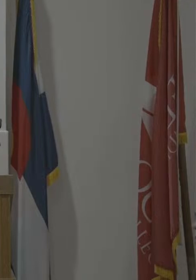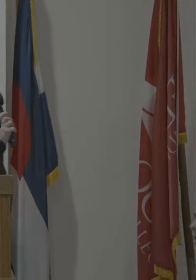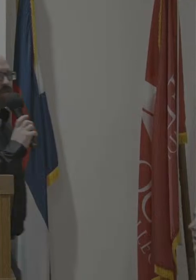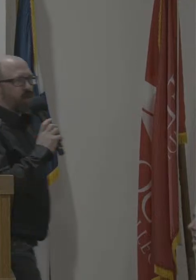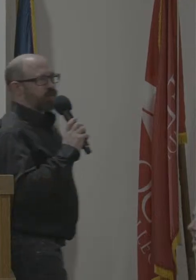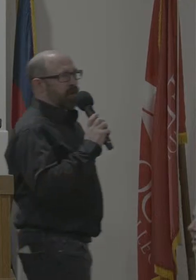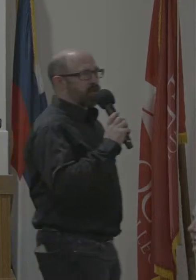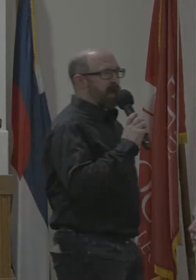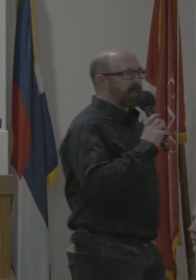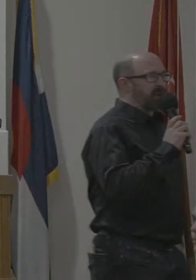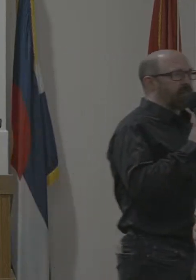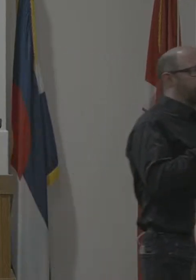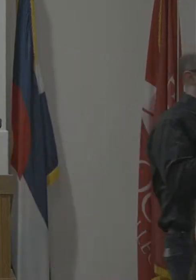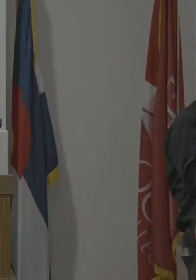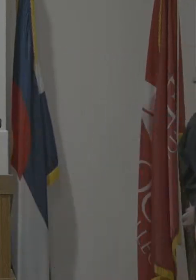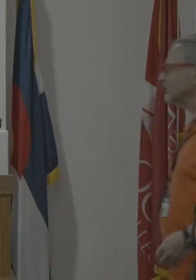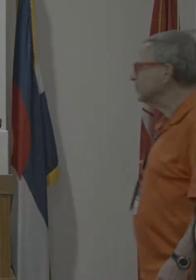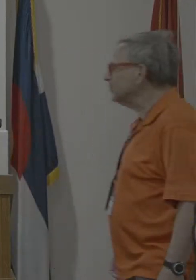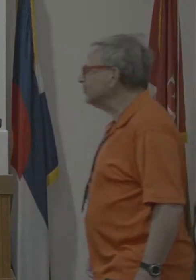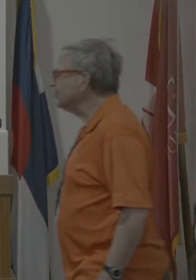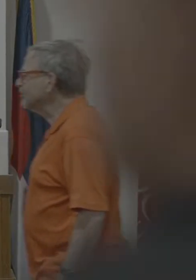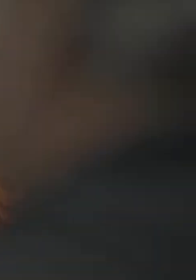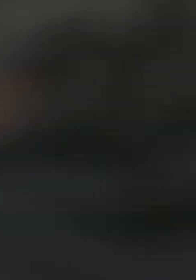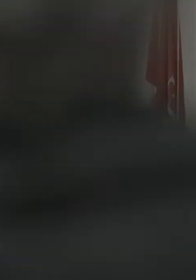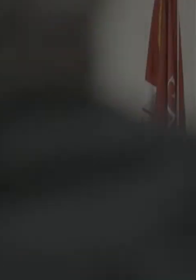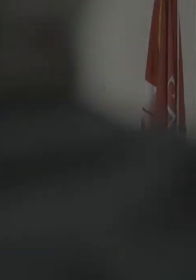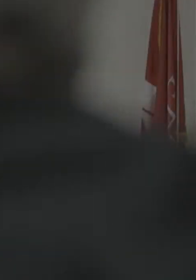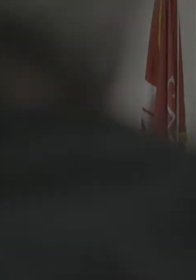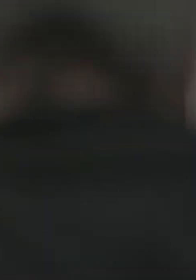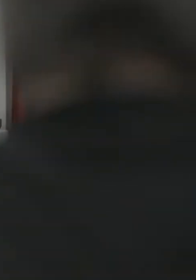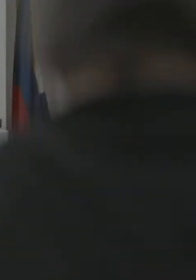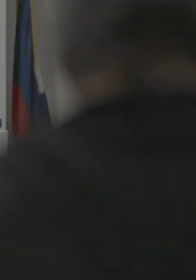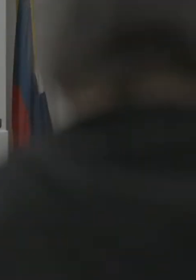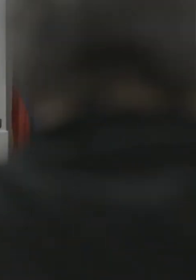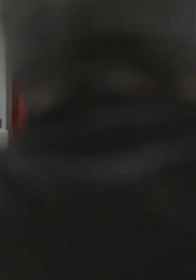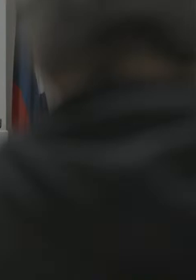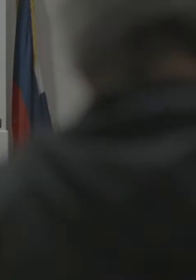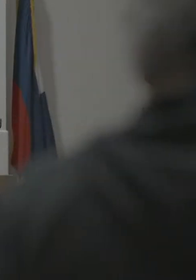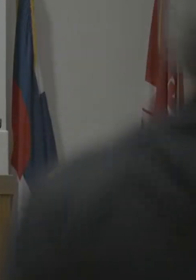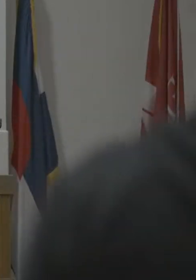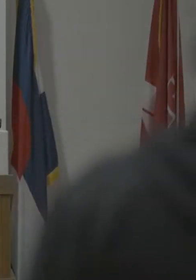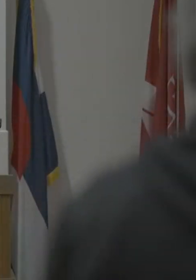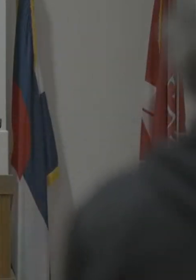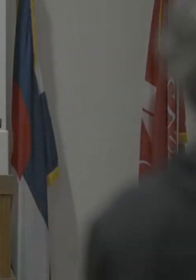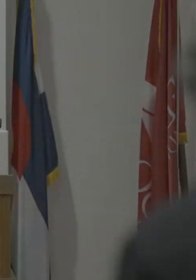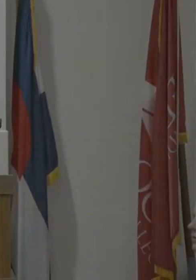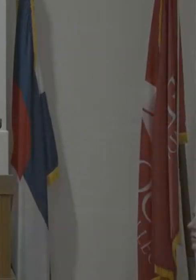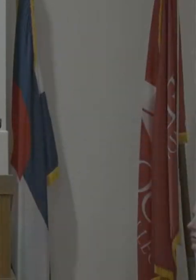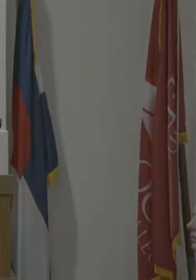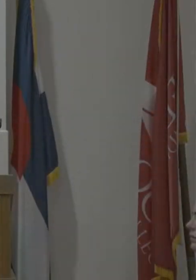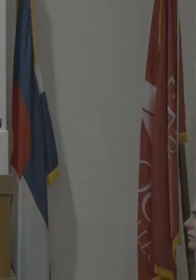Grab the last few drinks back there if you want to grab a drink or some chips, some fruit.